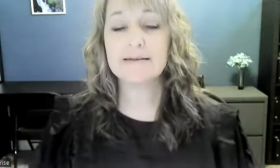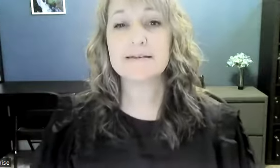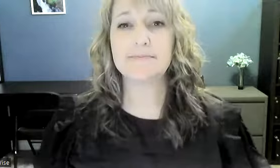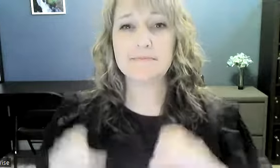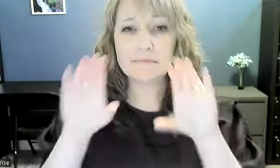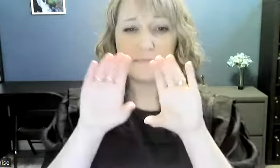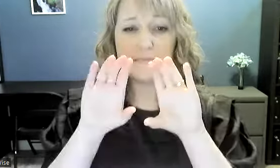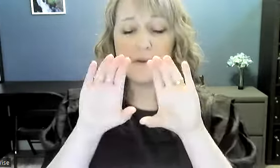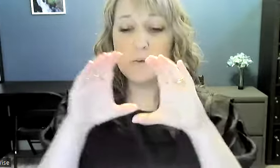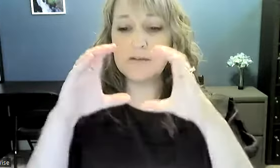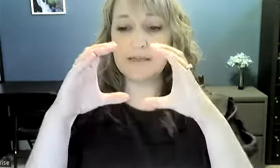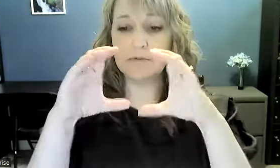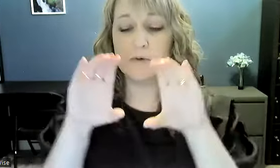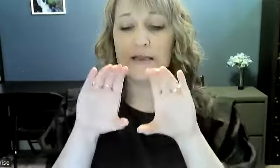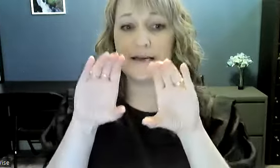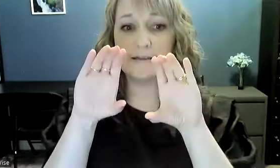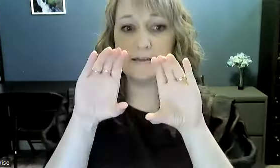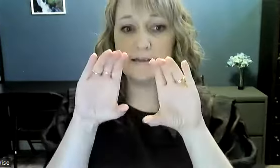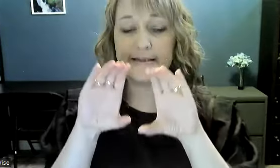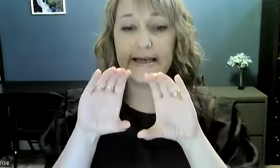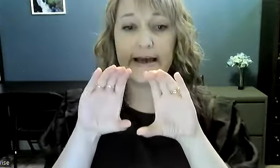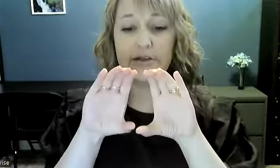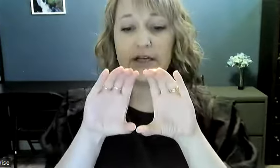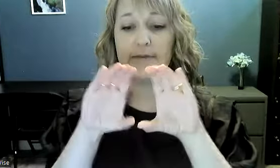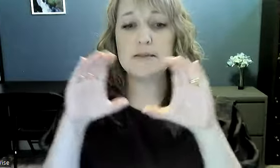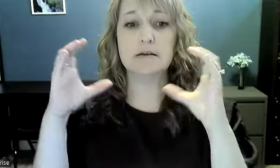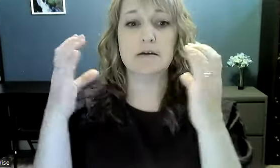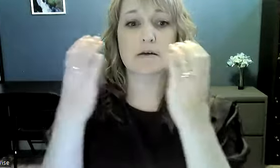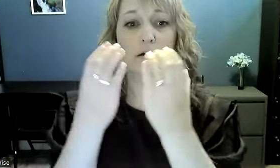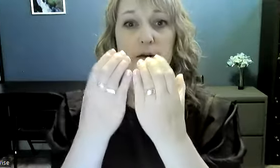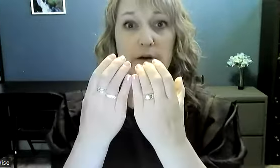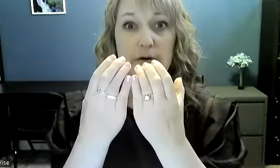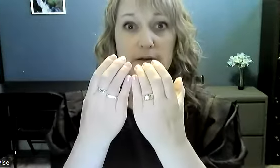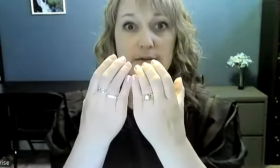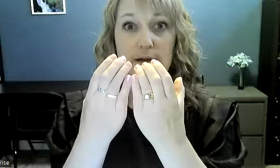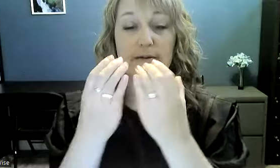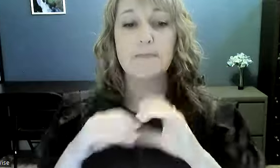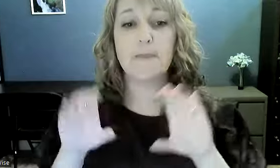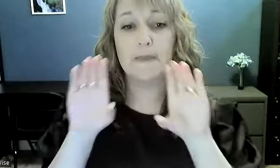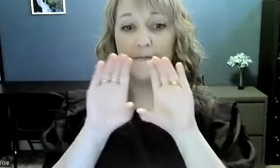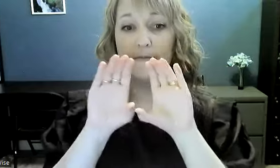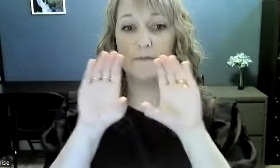class, we've done before. That's C hand shapes coming around this way.